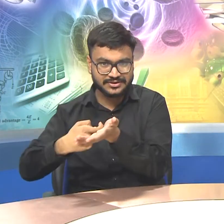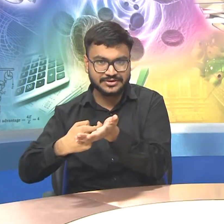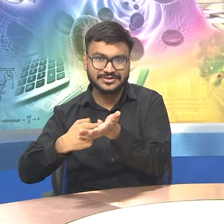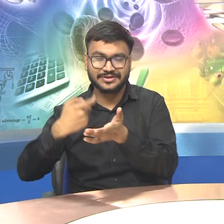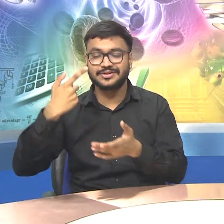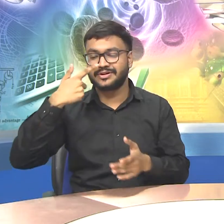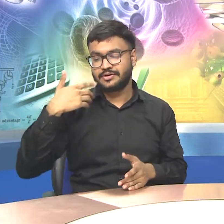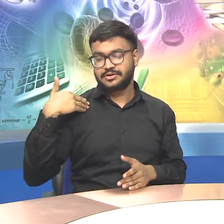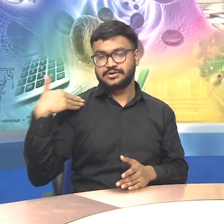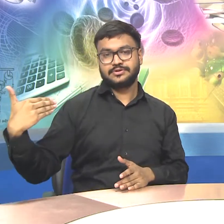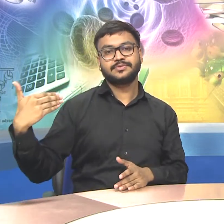of sister.